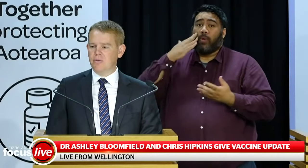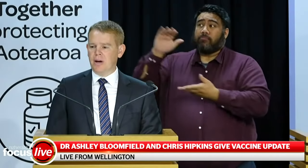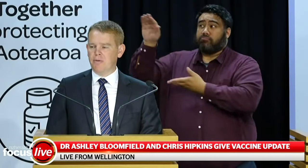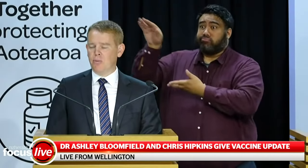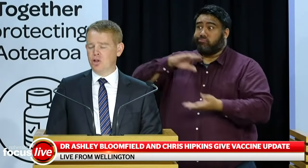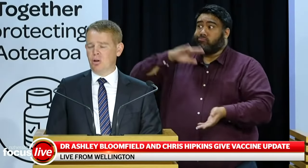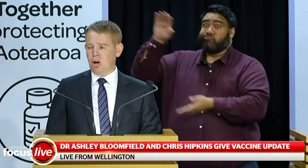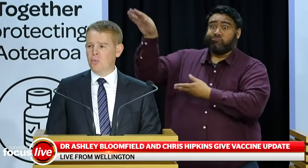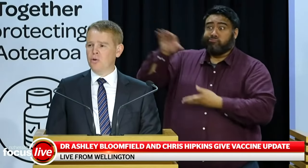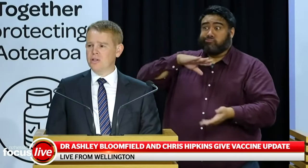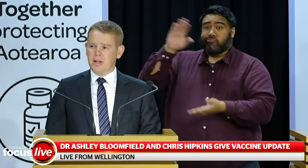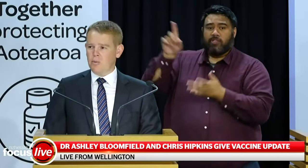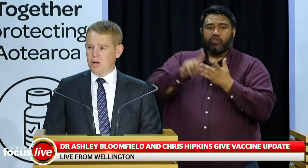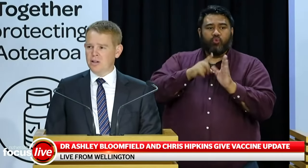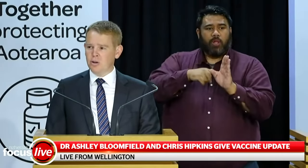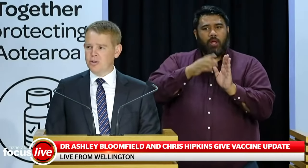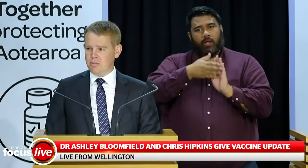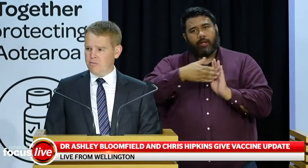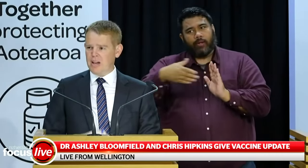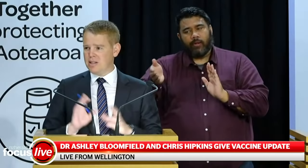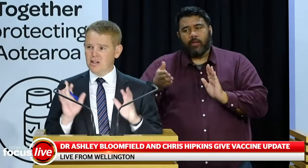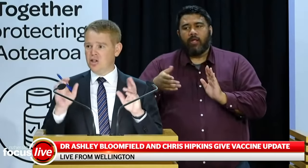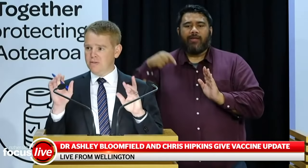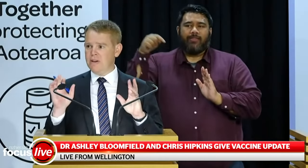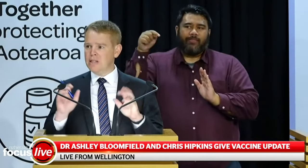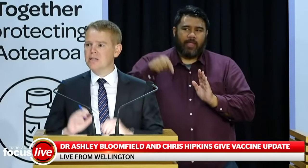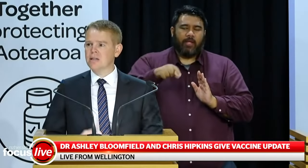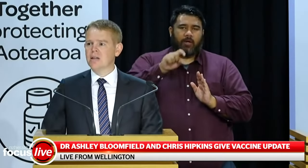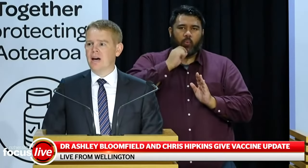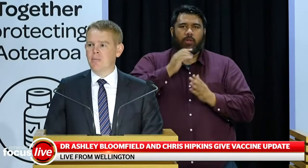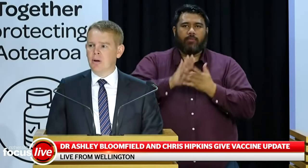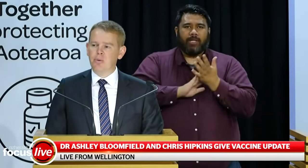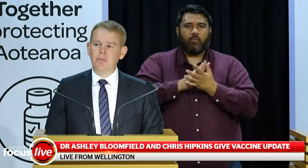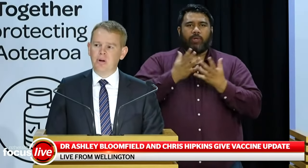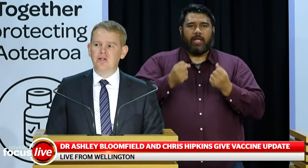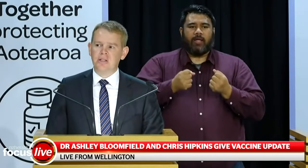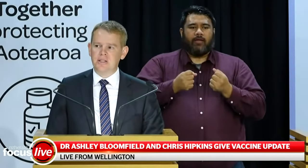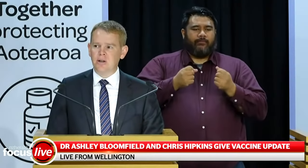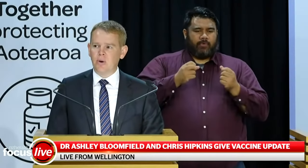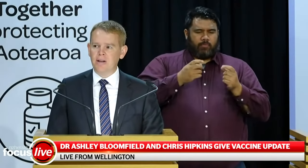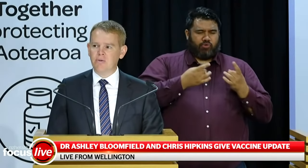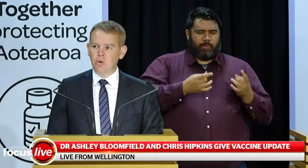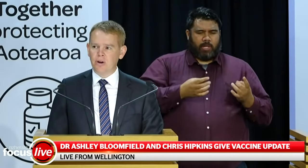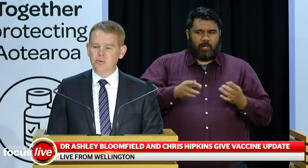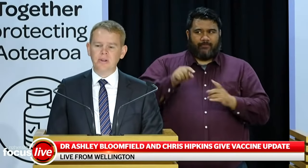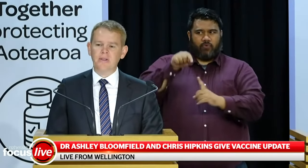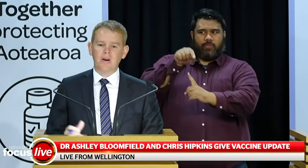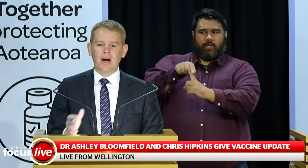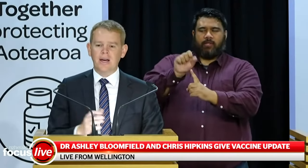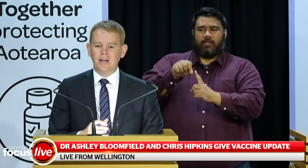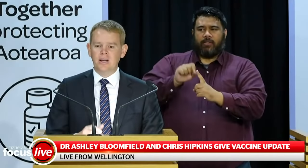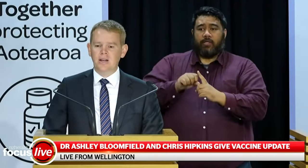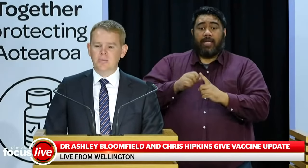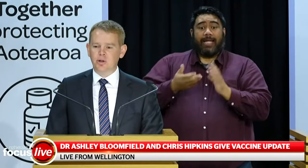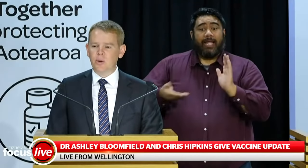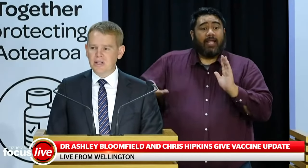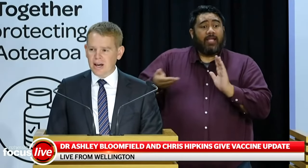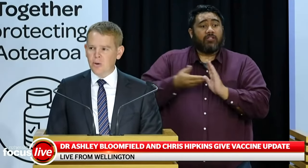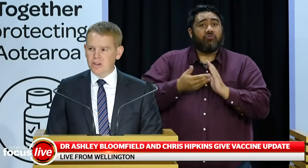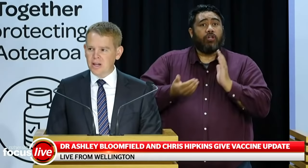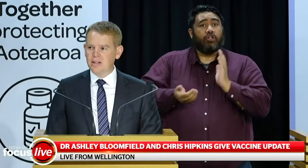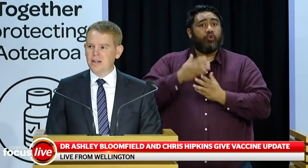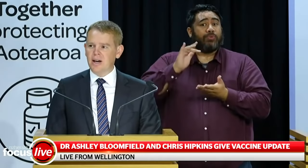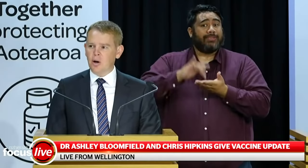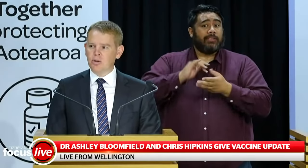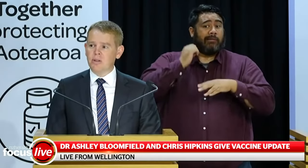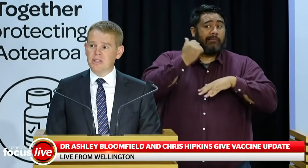campaign from July onwards, and that will include some vaccination events, and preparation is underway for those. Whether there are any between